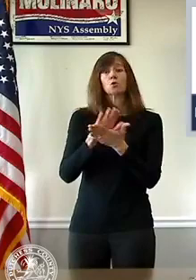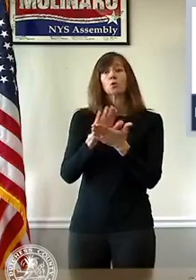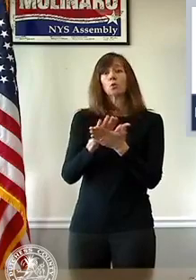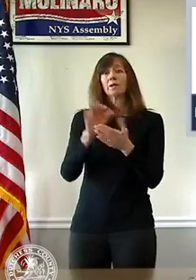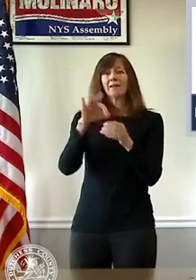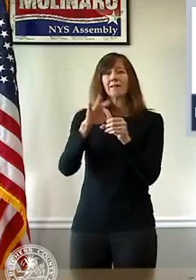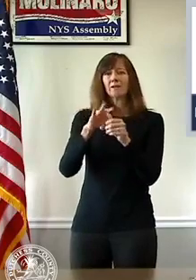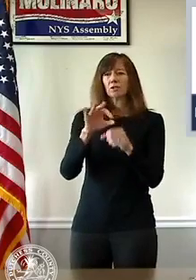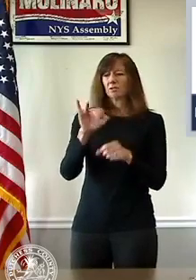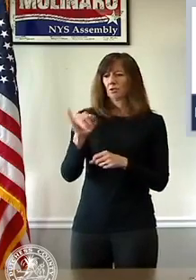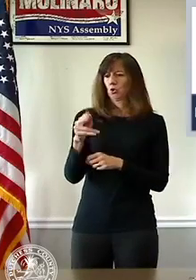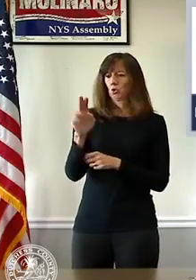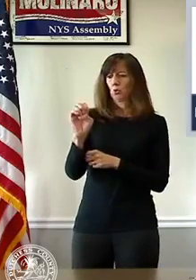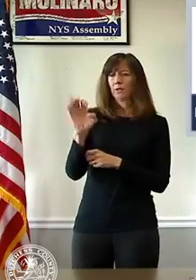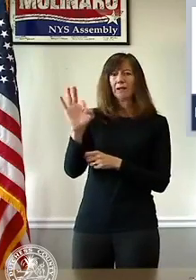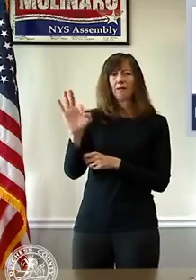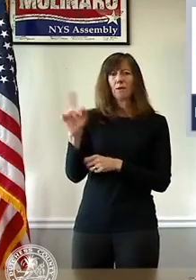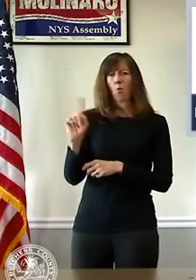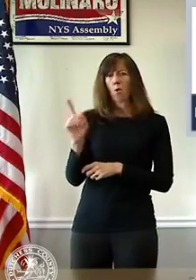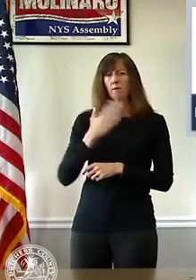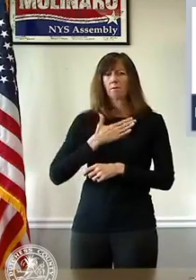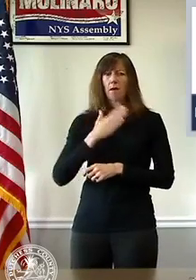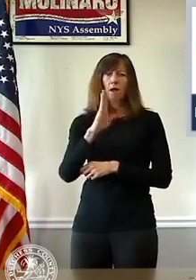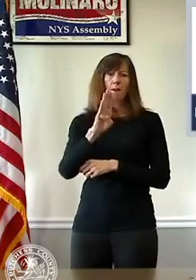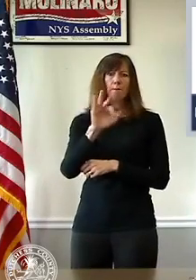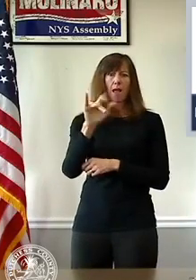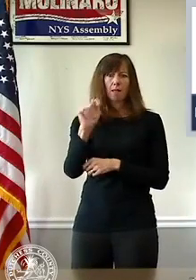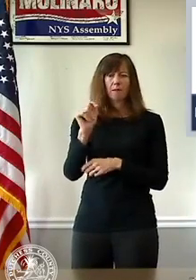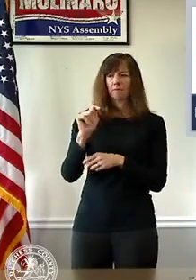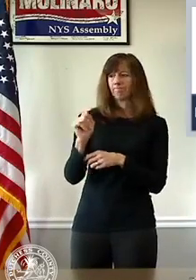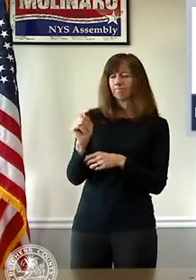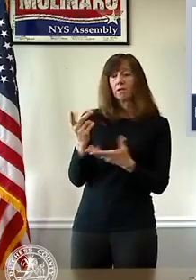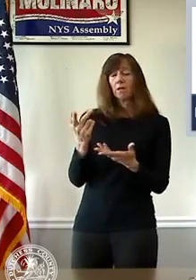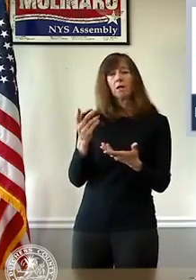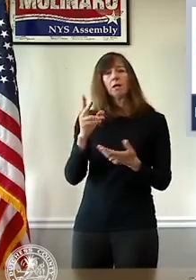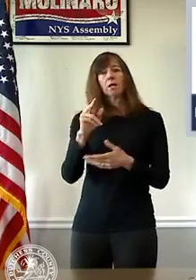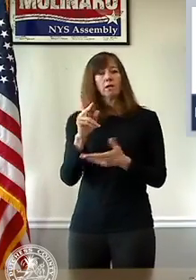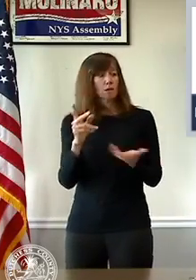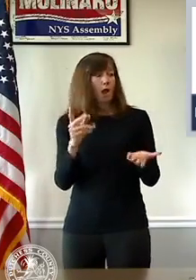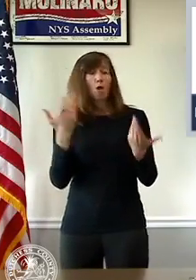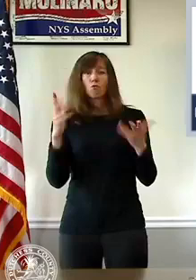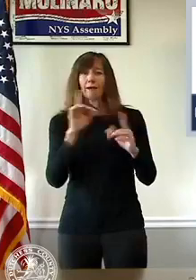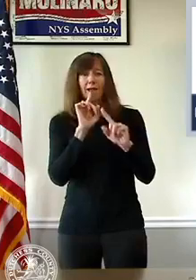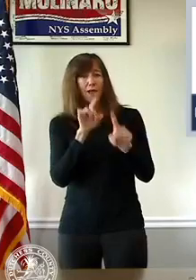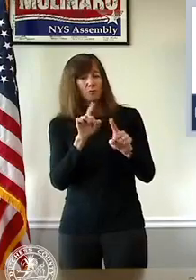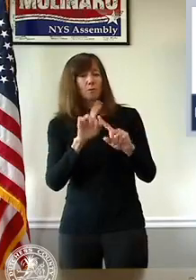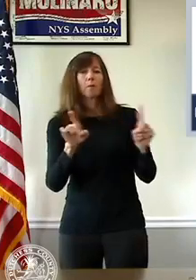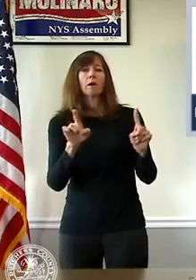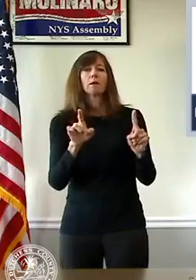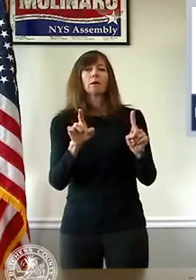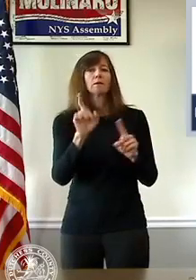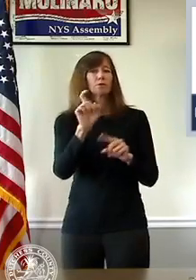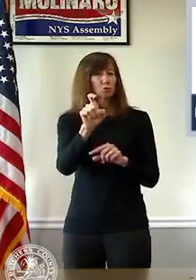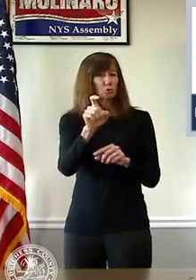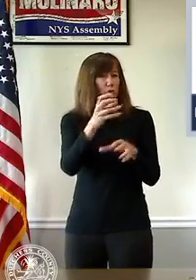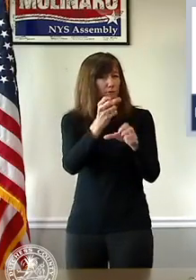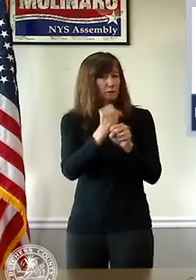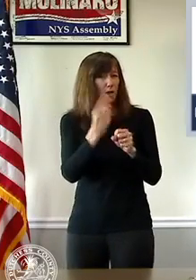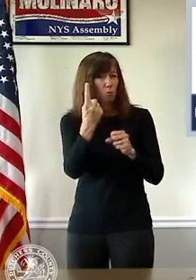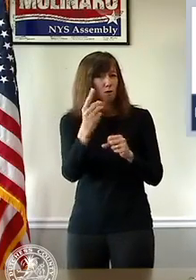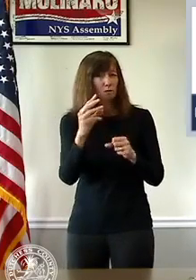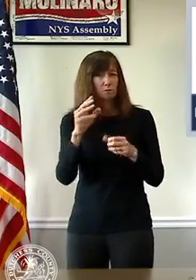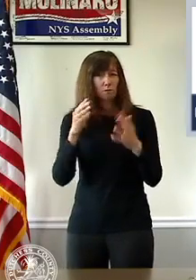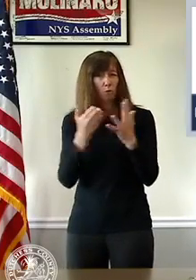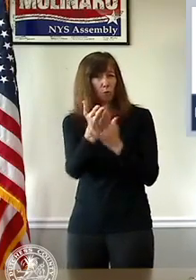ballot? Jill, I kind of answered that already, but I'll offer to you that you should have gotten one in the mail. If you did not, Jill, call